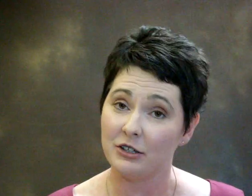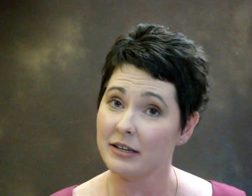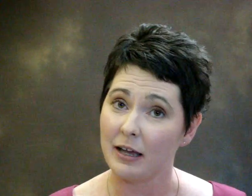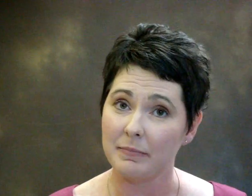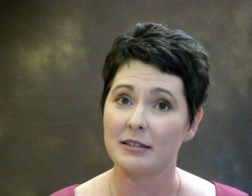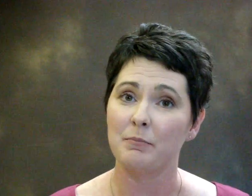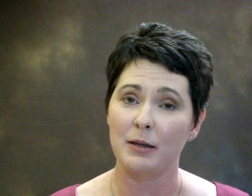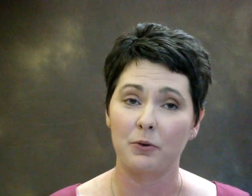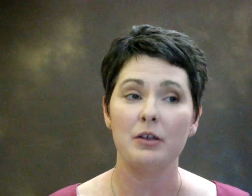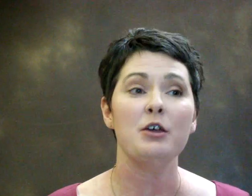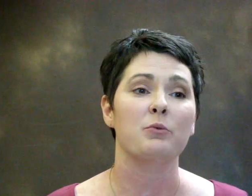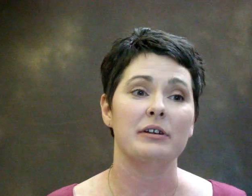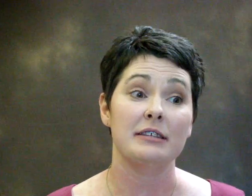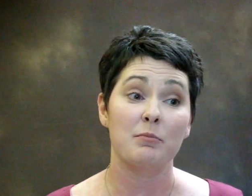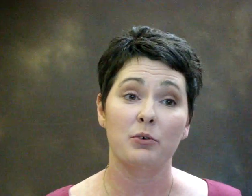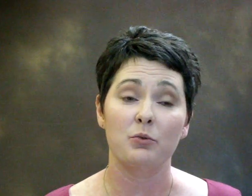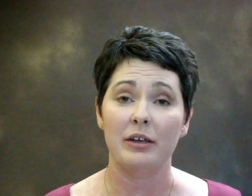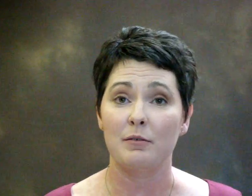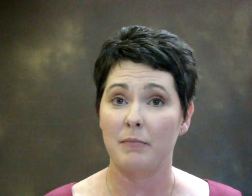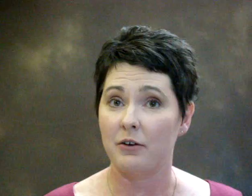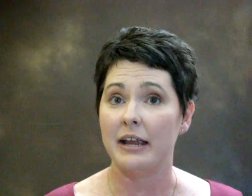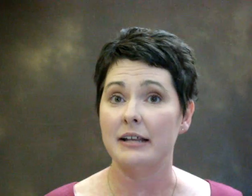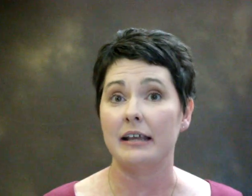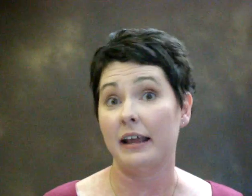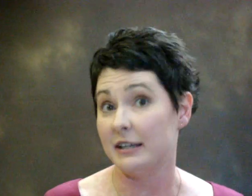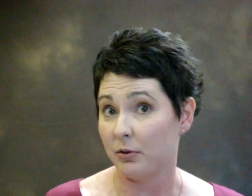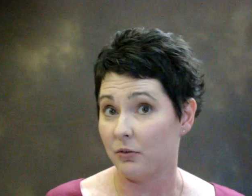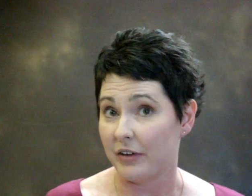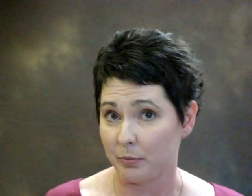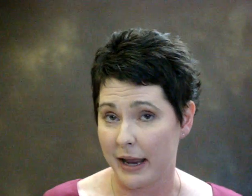to accept that some people were disabled with migraines and atypical facial pain,